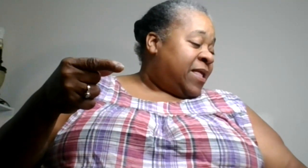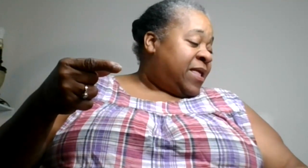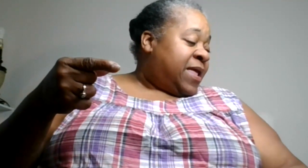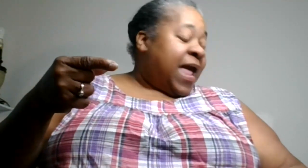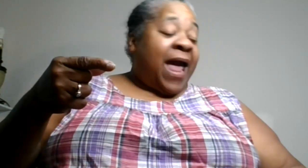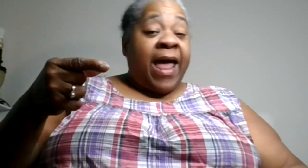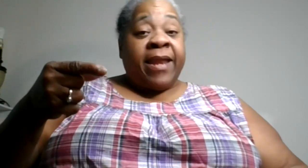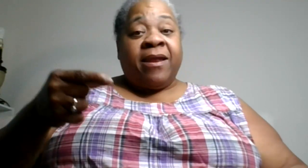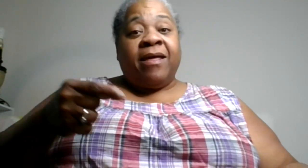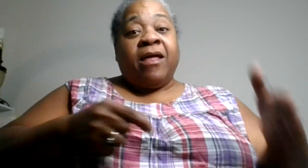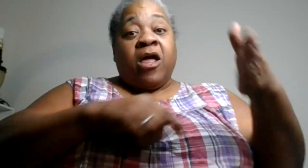And